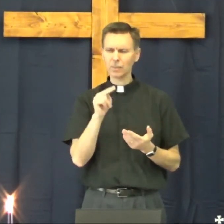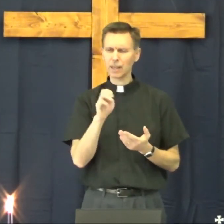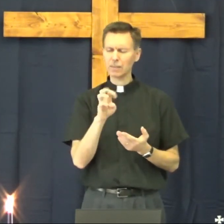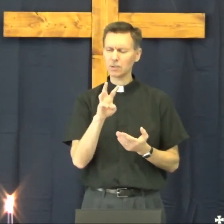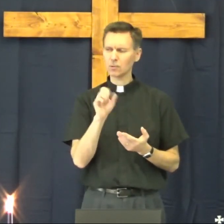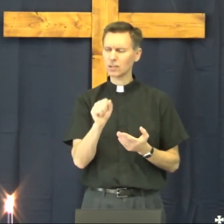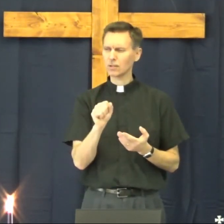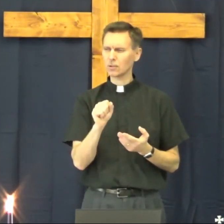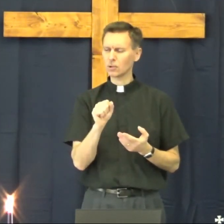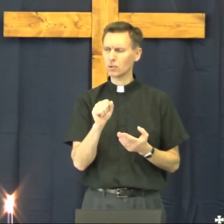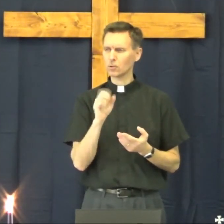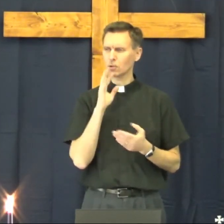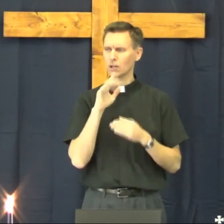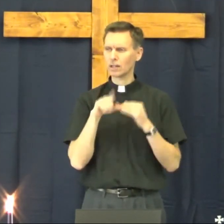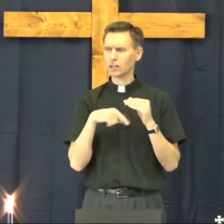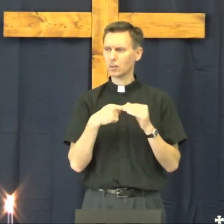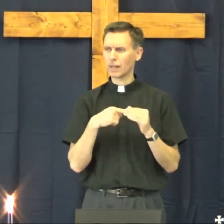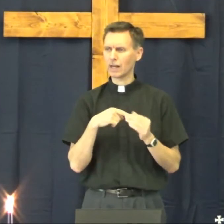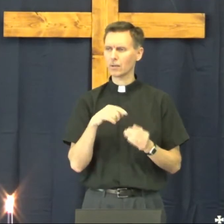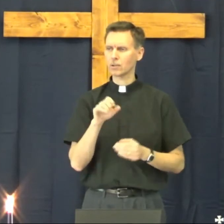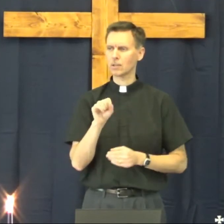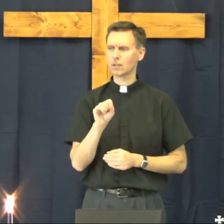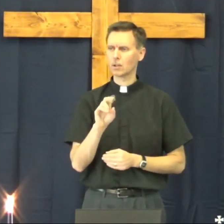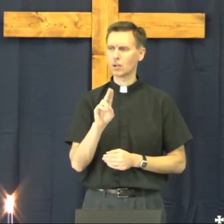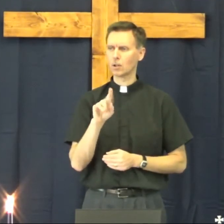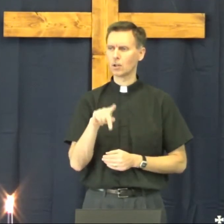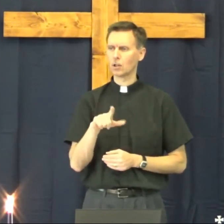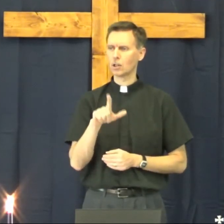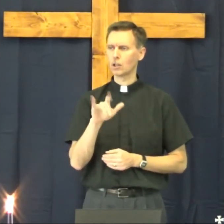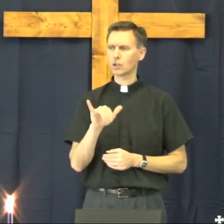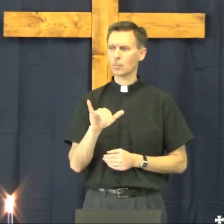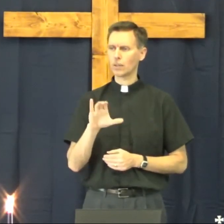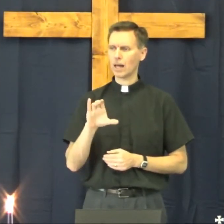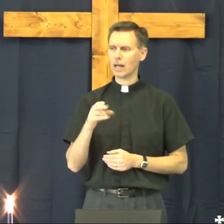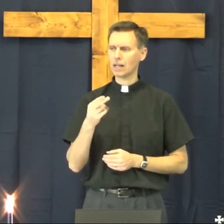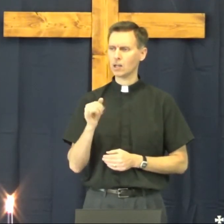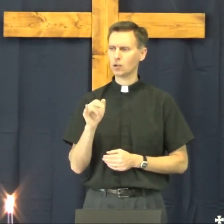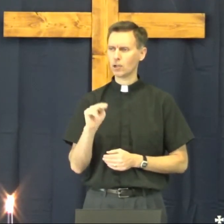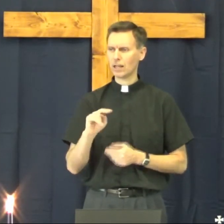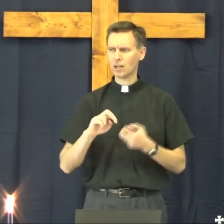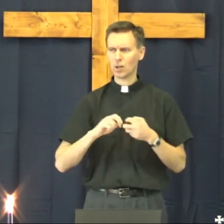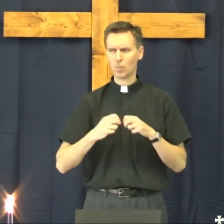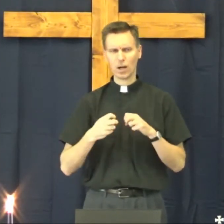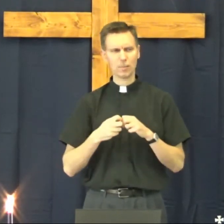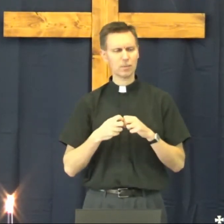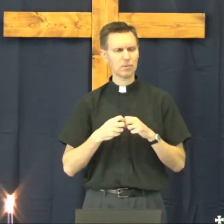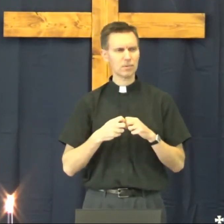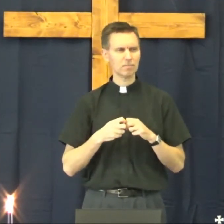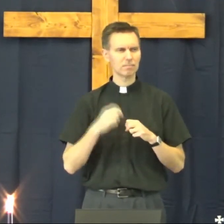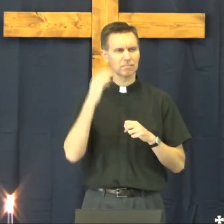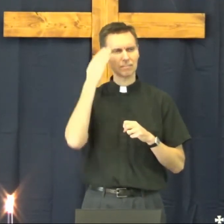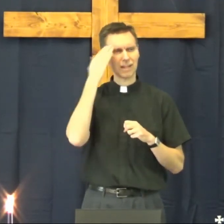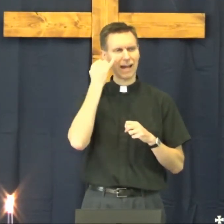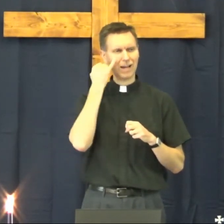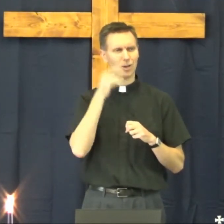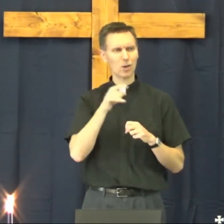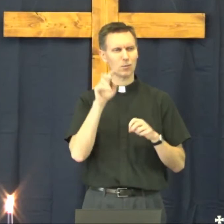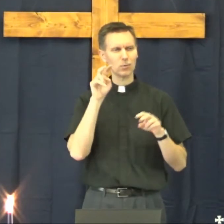Maybe you see the news talking about supply chain problems. I don't know if you've